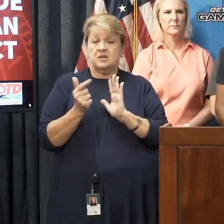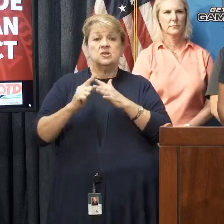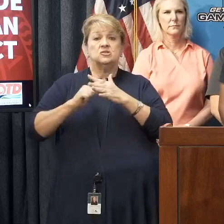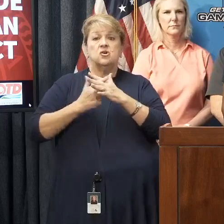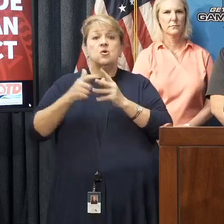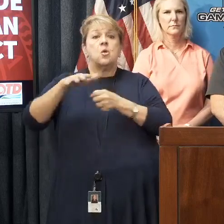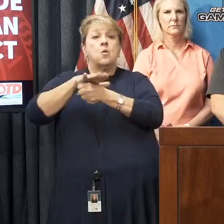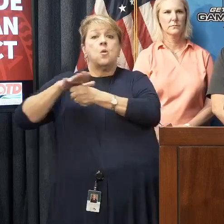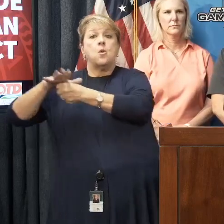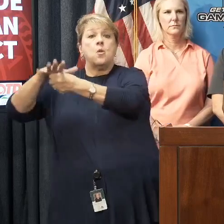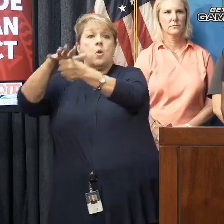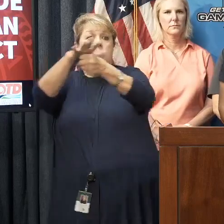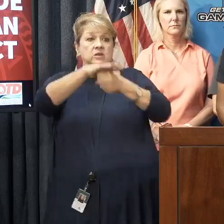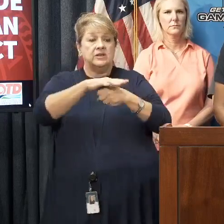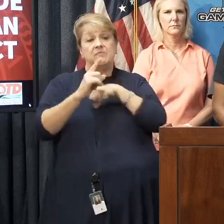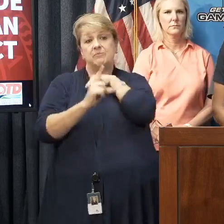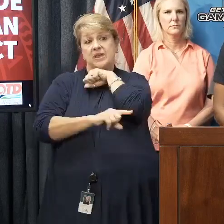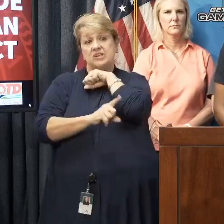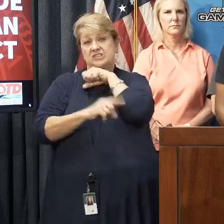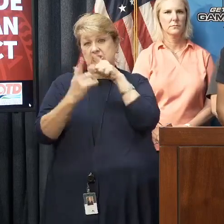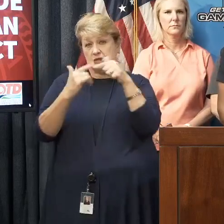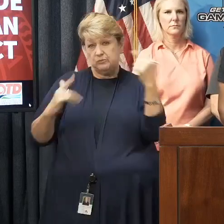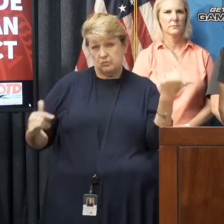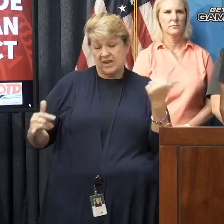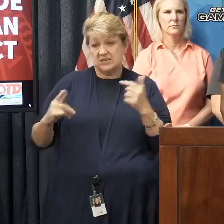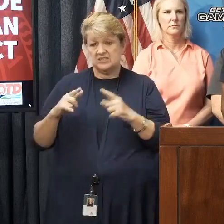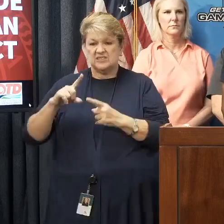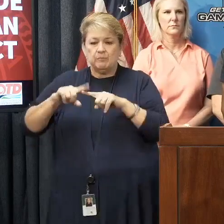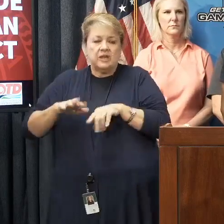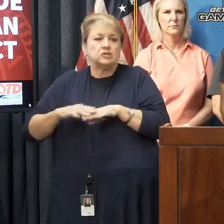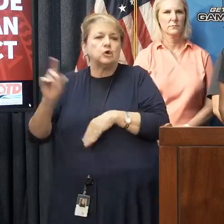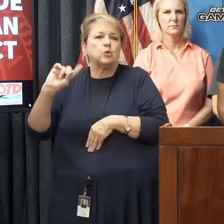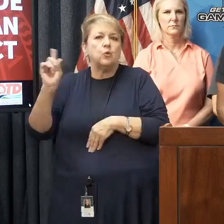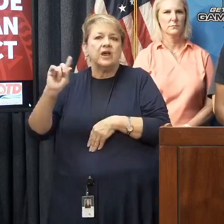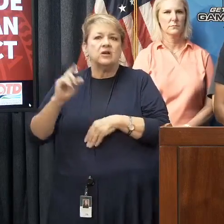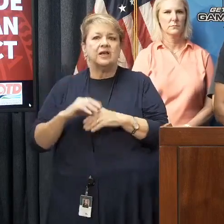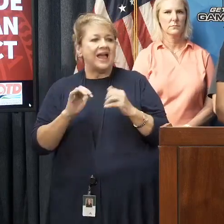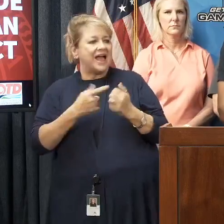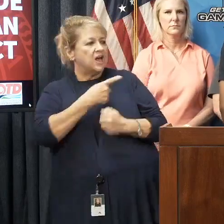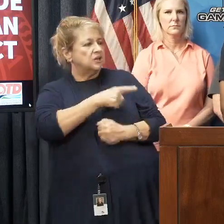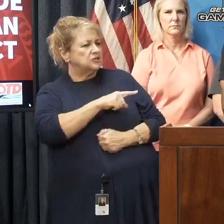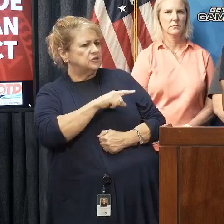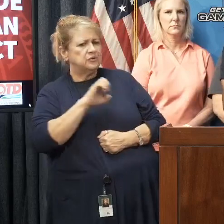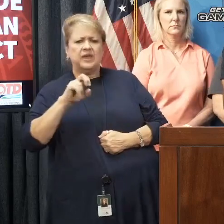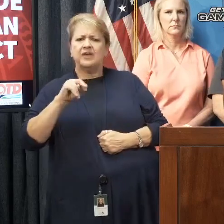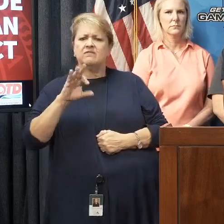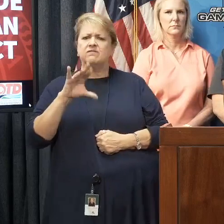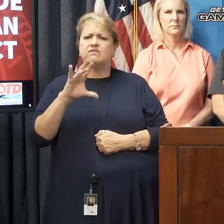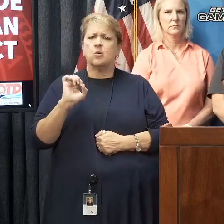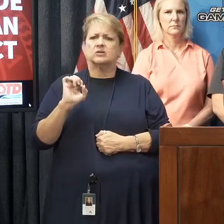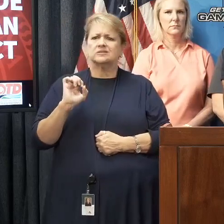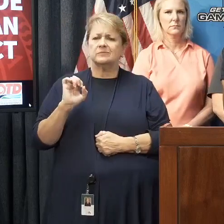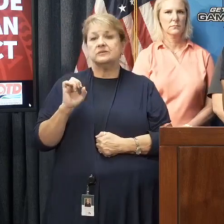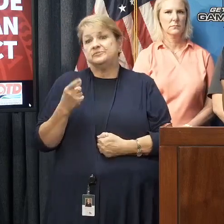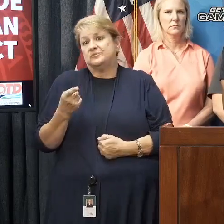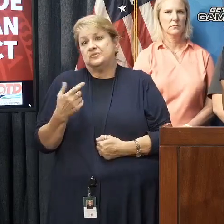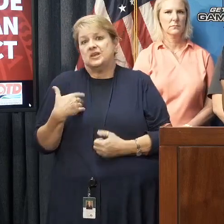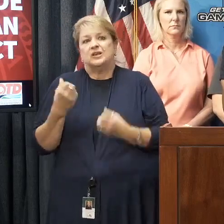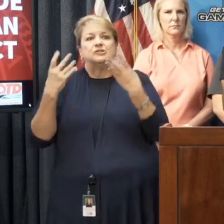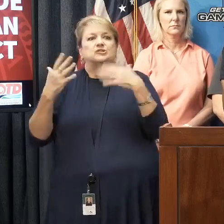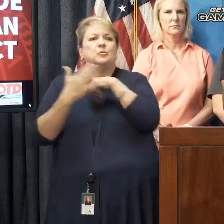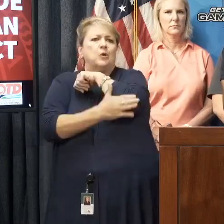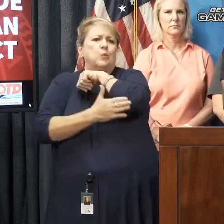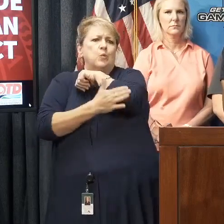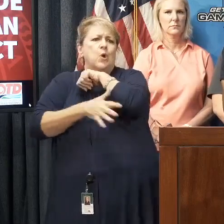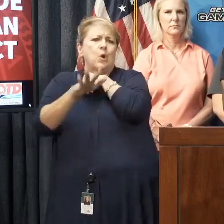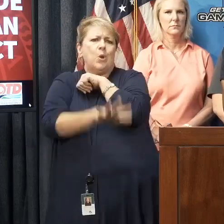initiated locally, so those penalties will range depending upon the location. How do you guys enforce that, Colonel Davis, though? I mean, you have so many rural areas